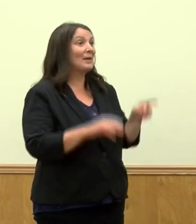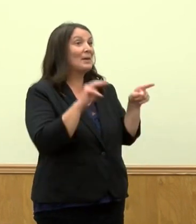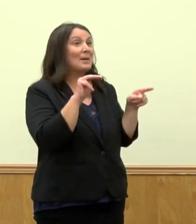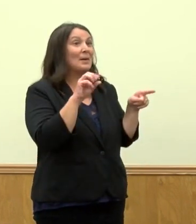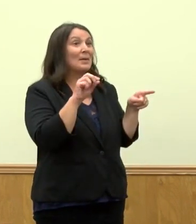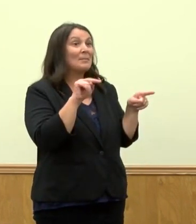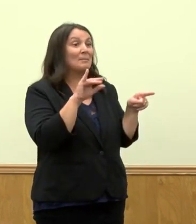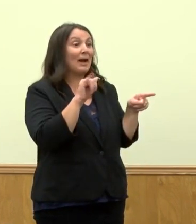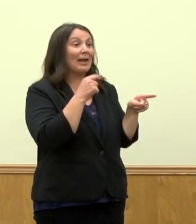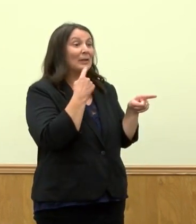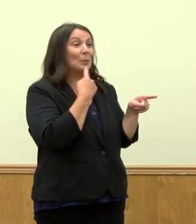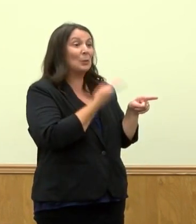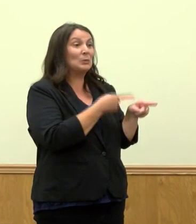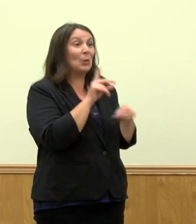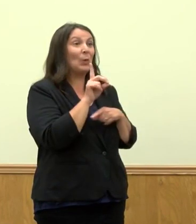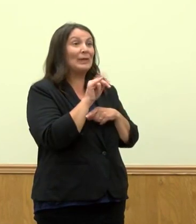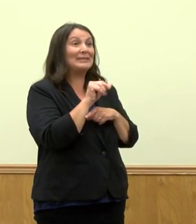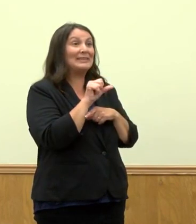Thank you.